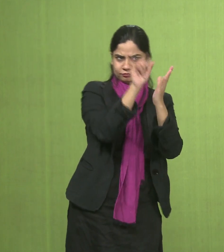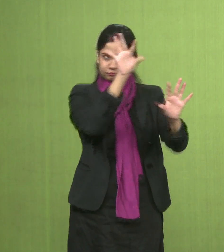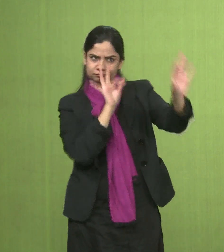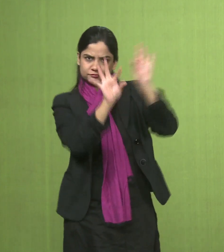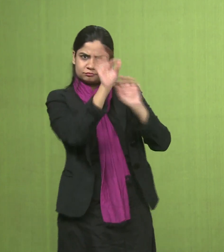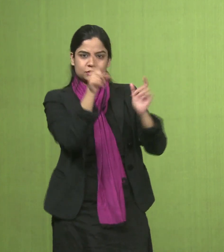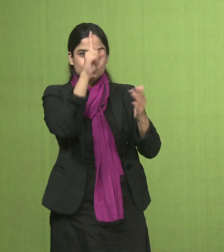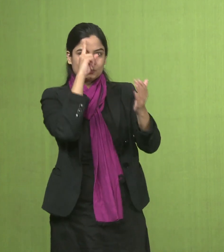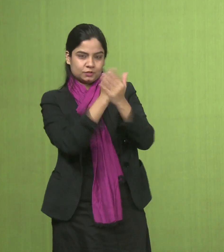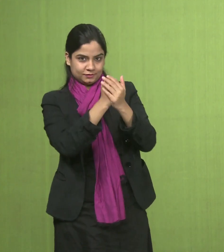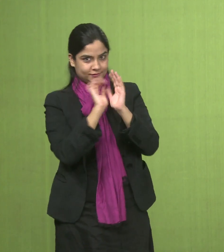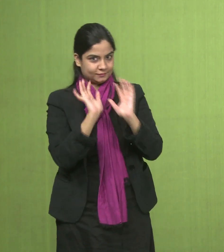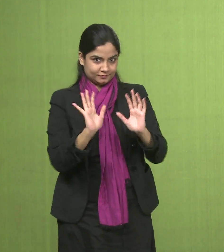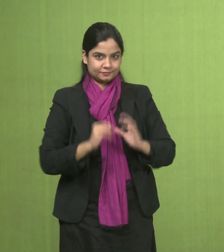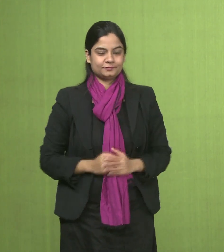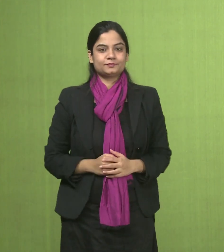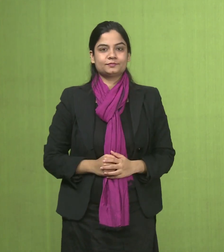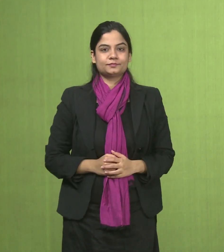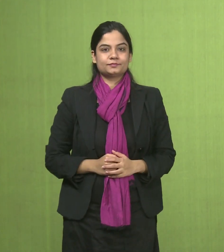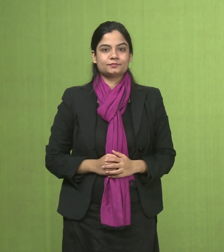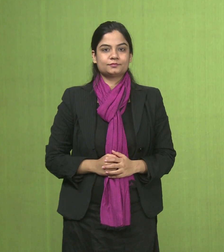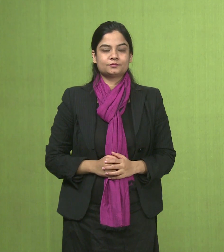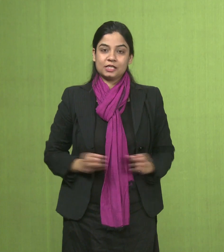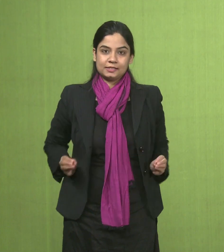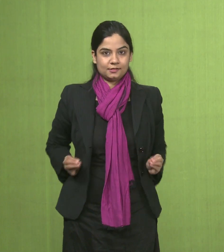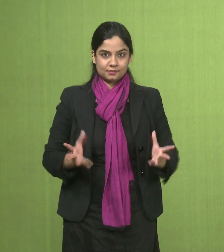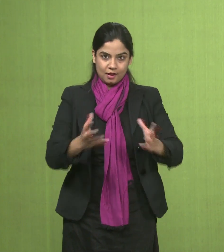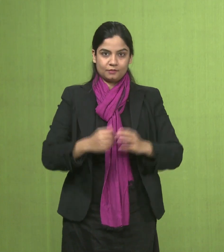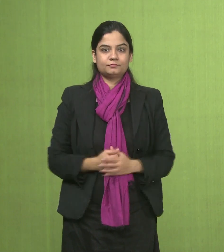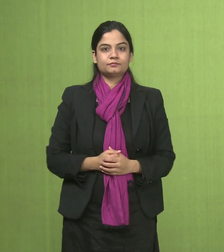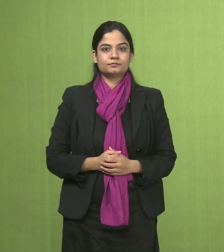not. Choose the ones that are consumer rights. Okay? Let's begin.